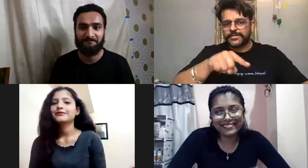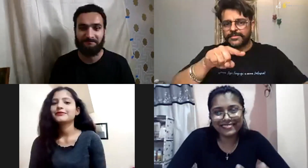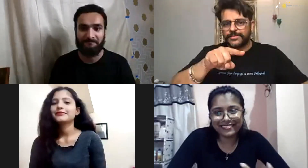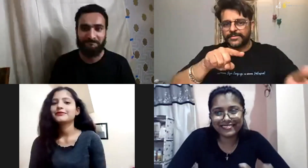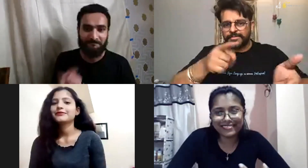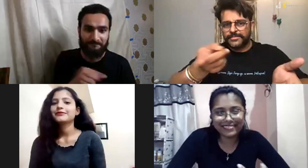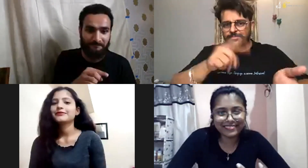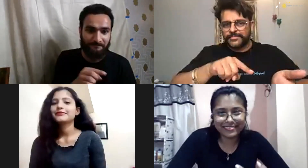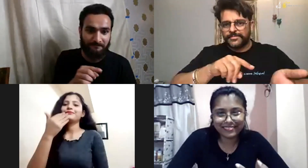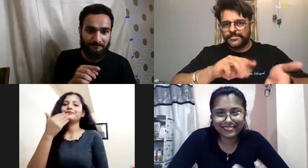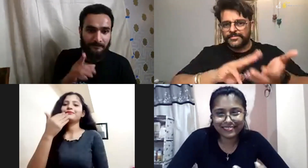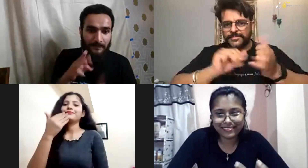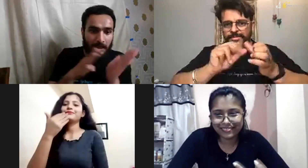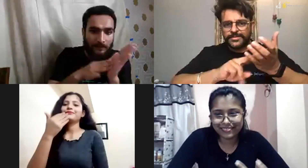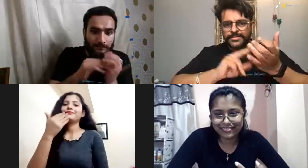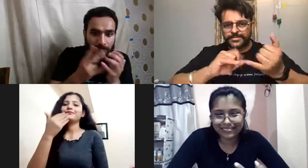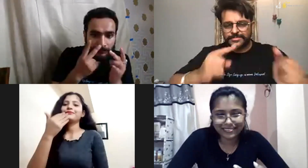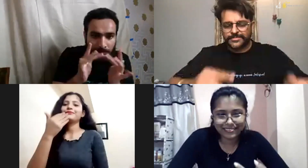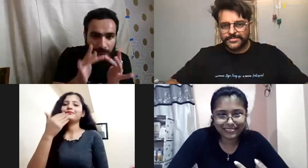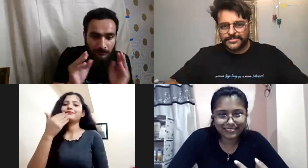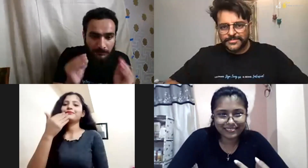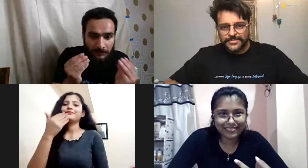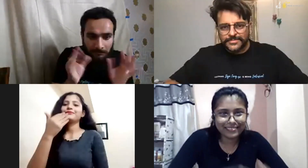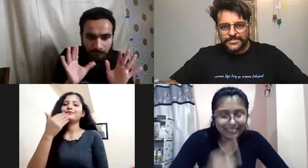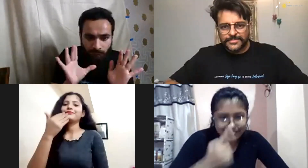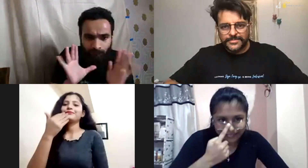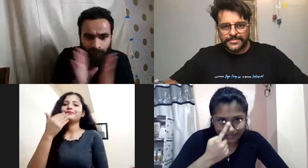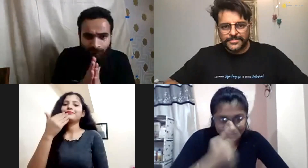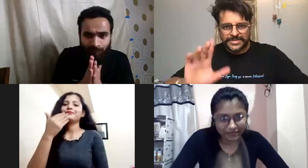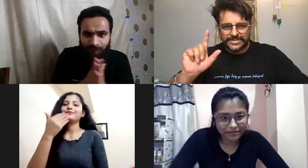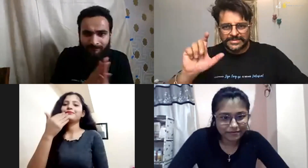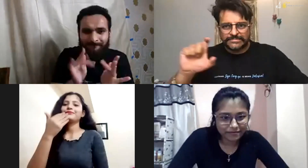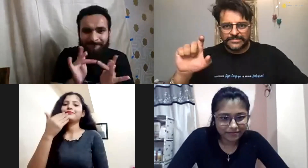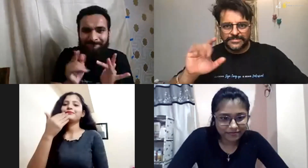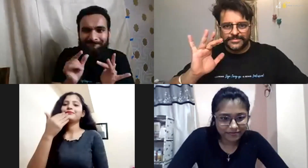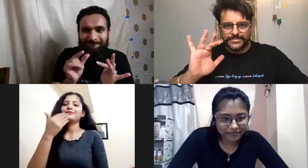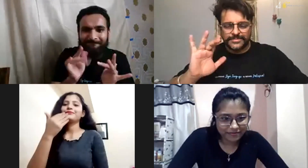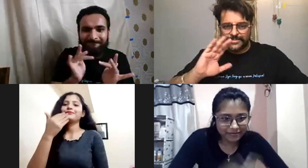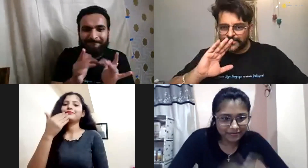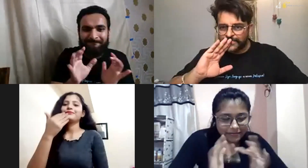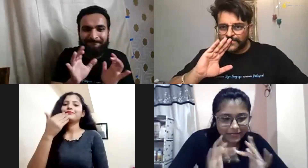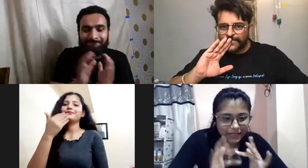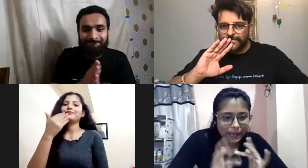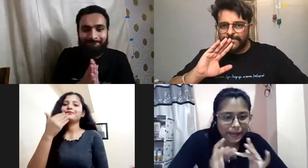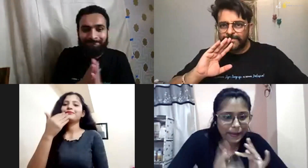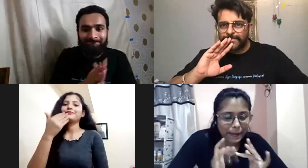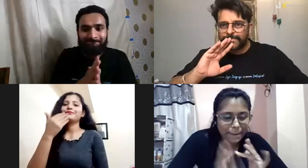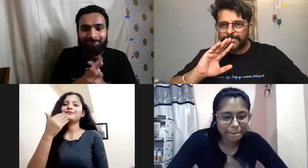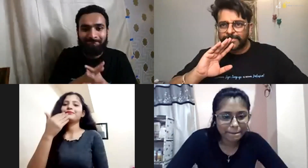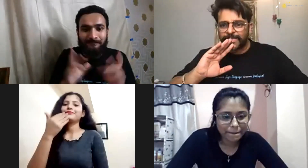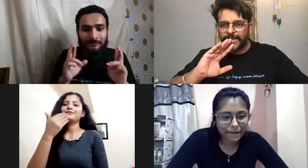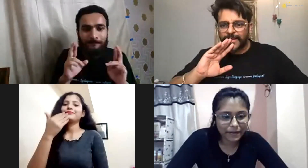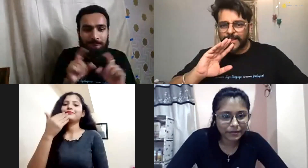easy access to all the audience. Go to Mansi. If Yeah. you're working,